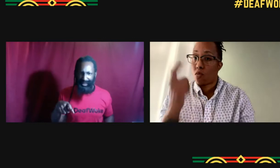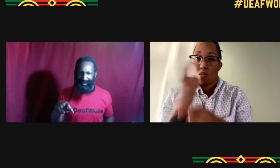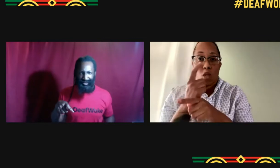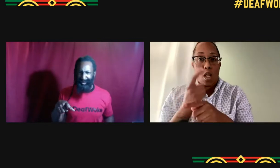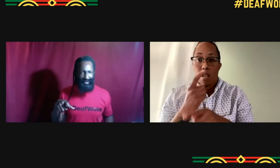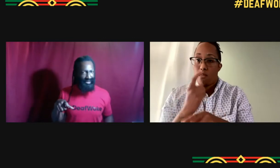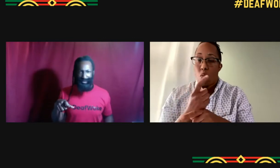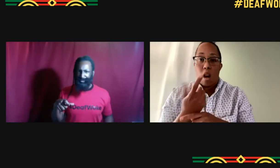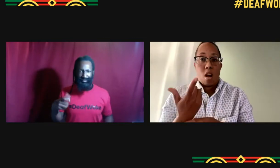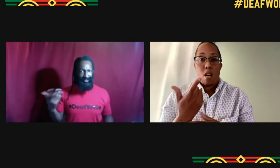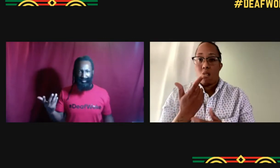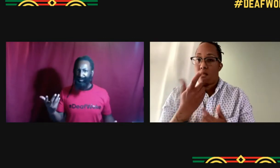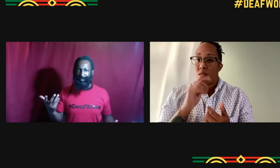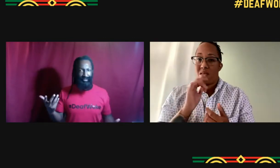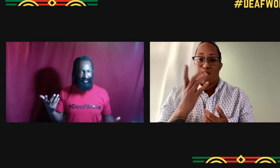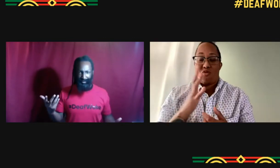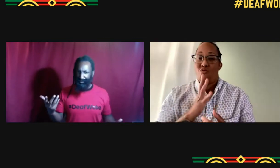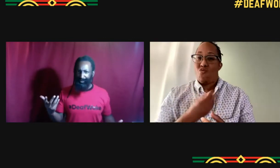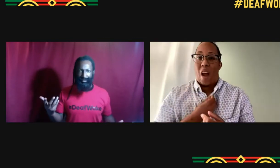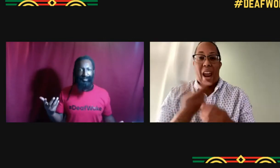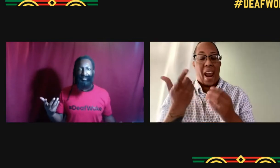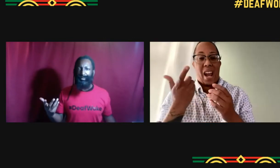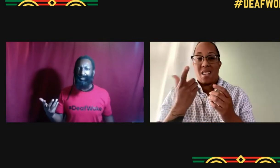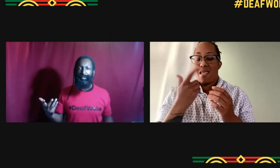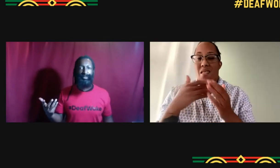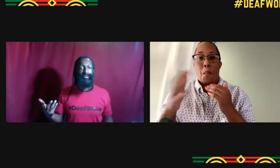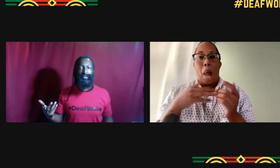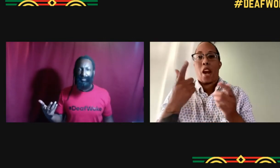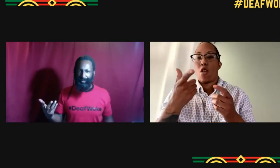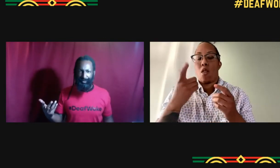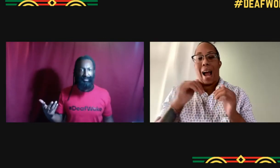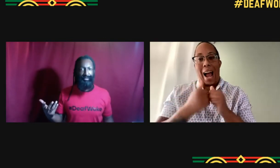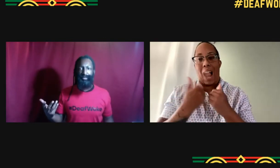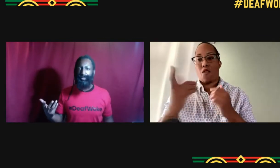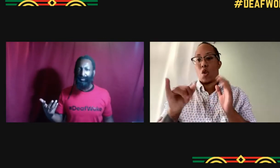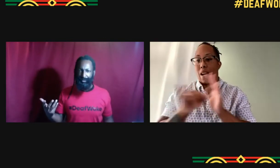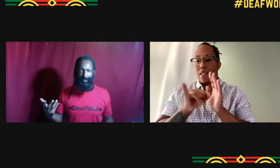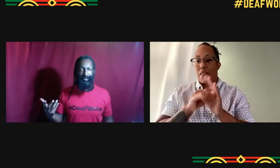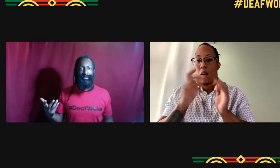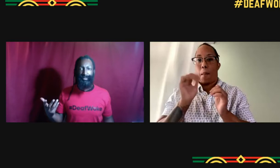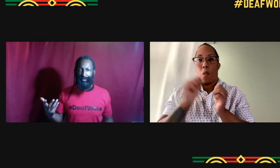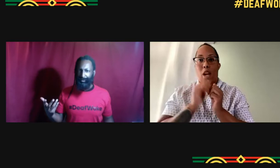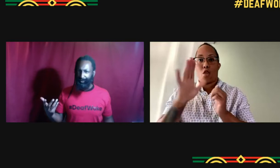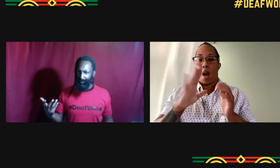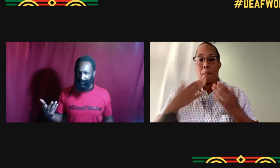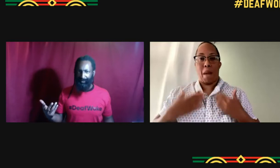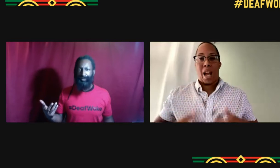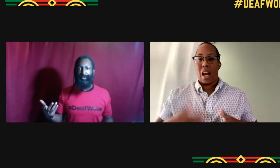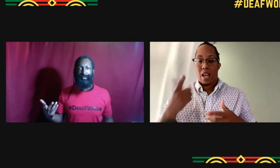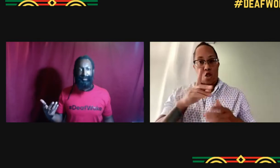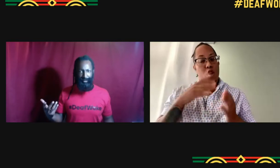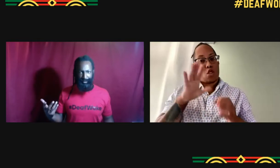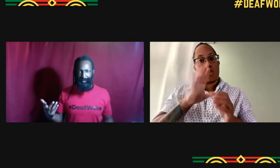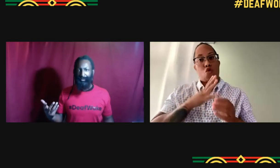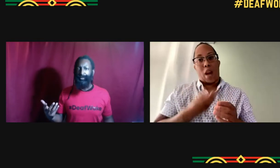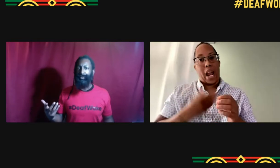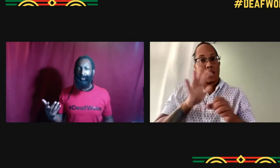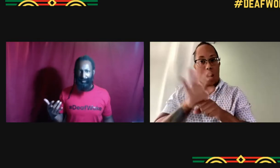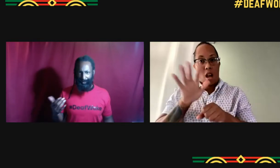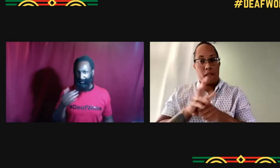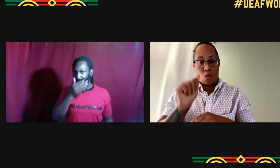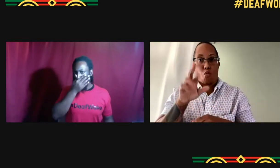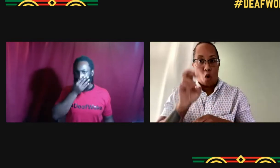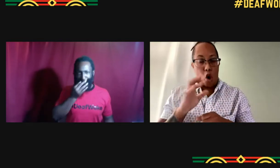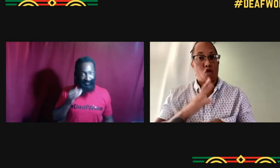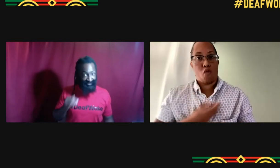Do all people need to do proceed with top surgery? No, exactly. That's correct. It's how you identify with your